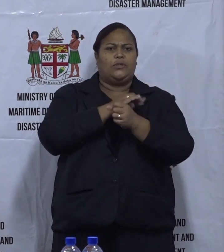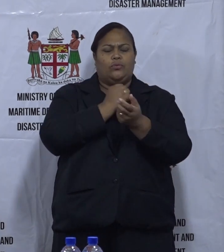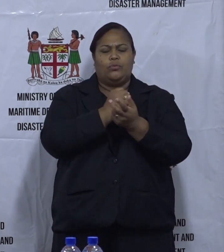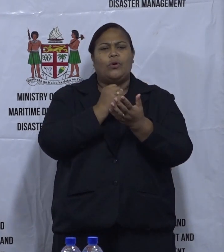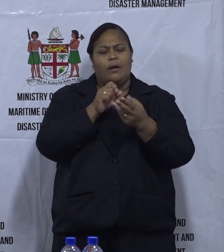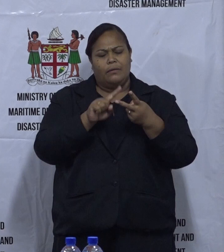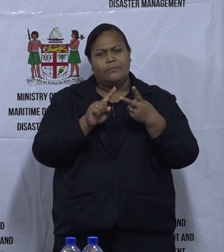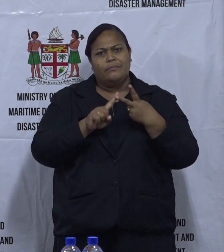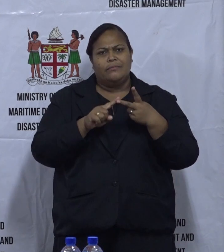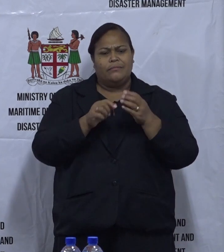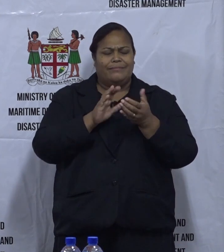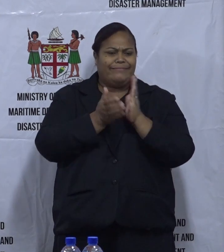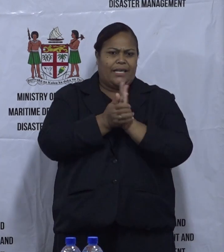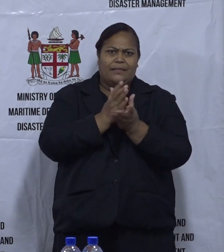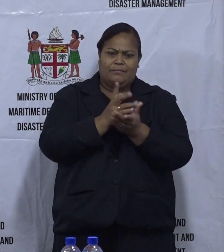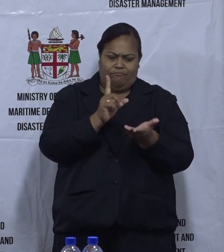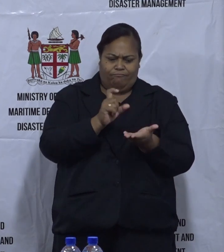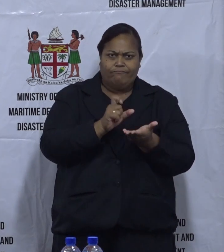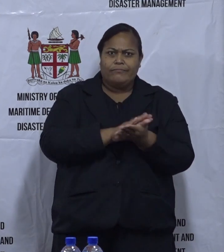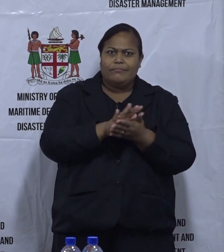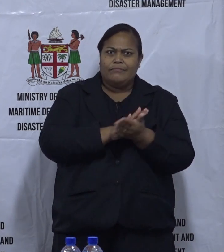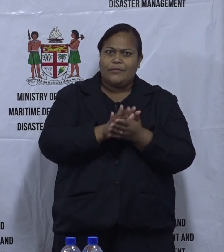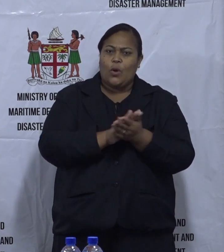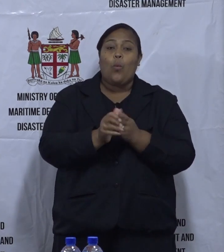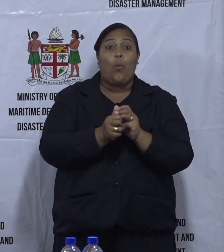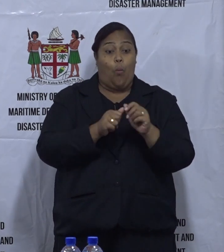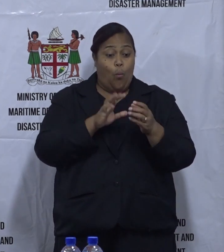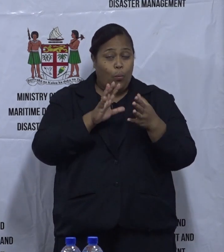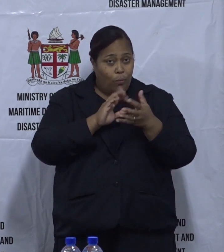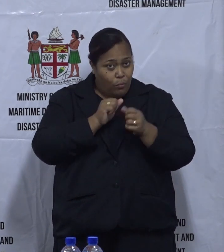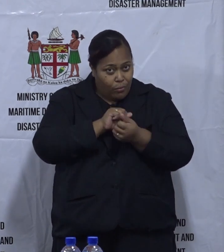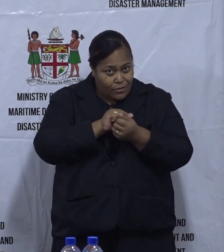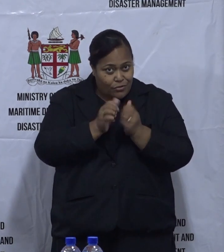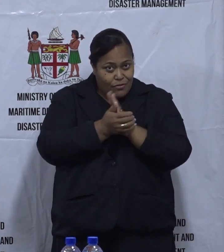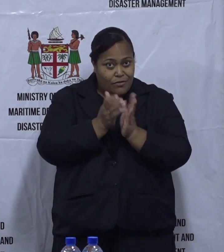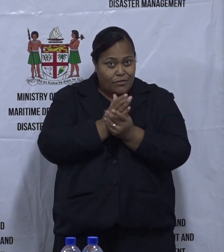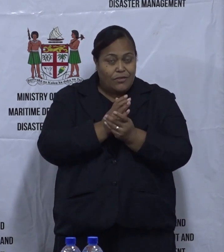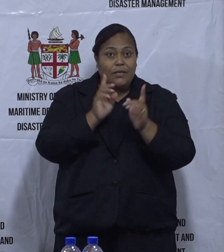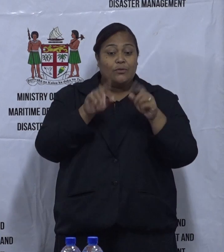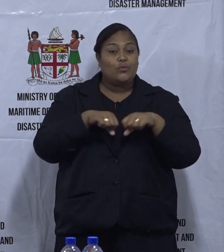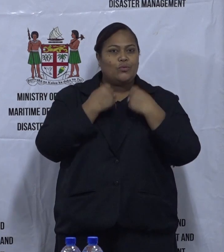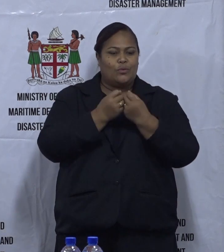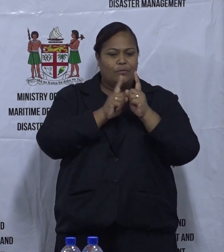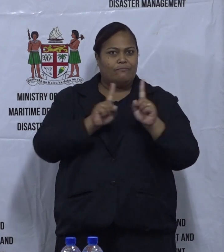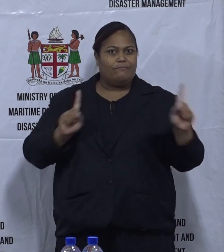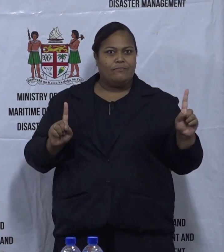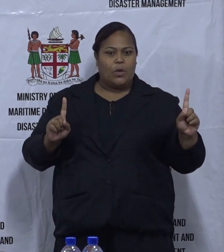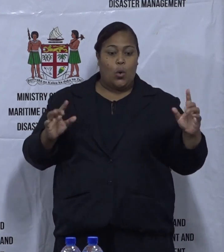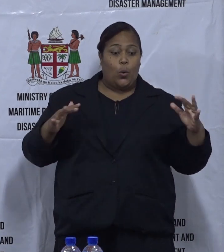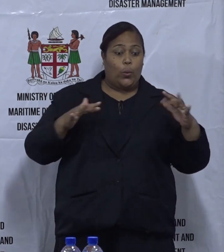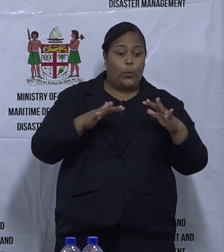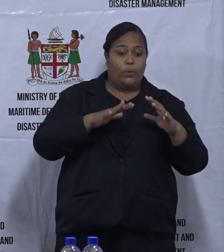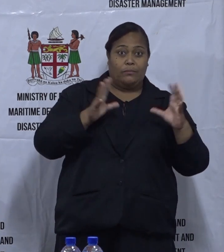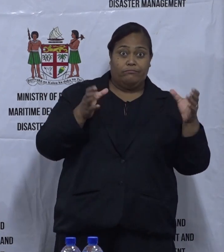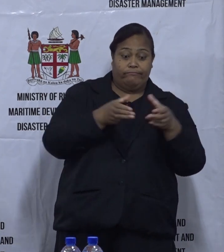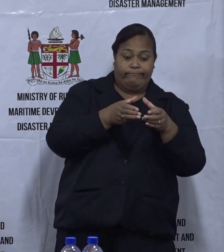sanitizing, washing, and of course social distancing as well, and minimize the gathering within